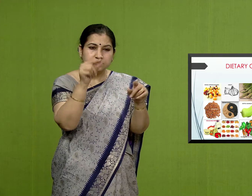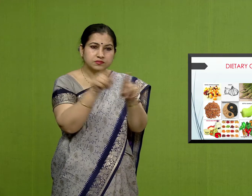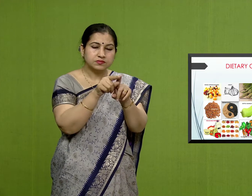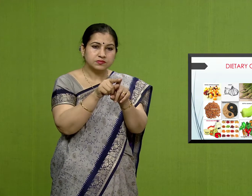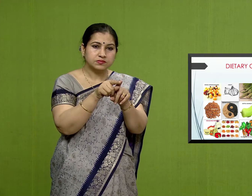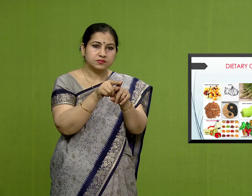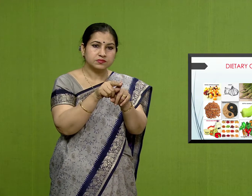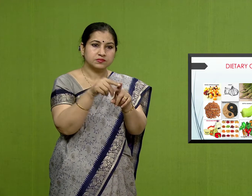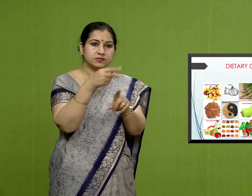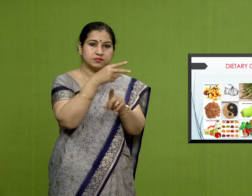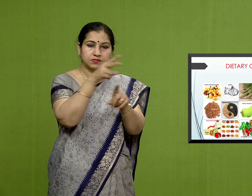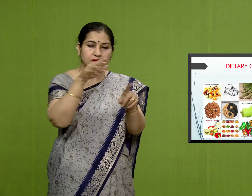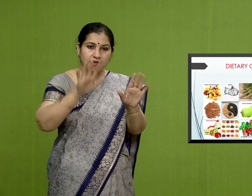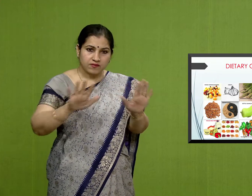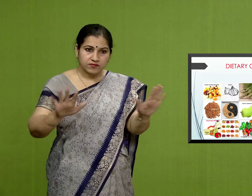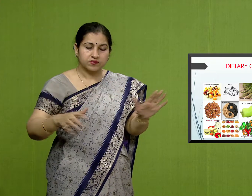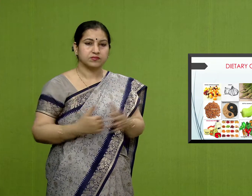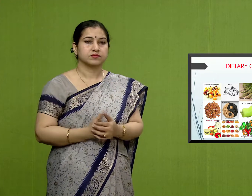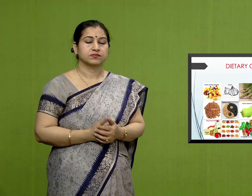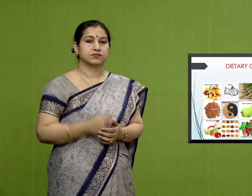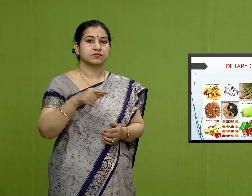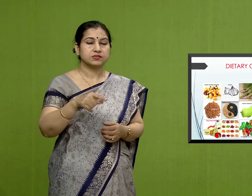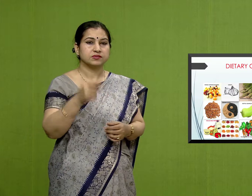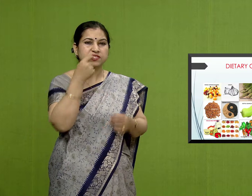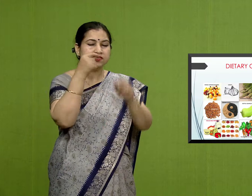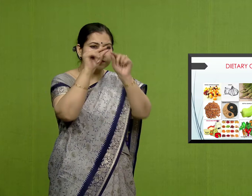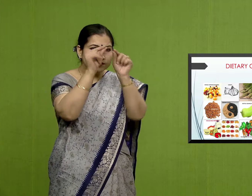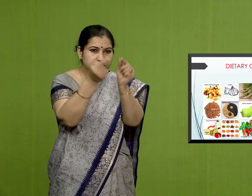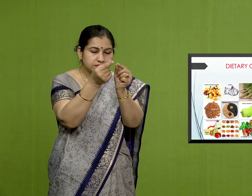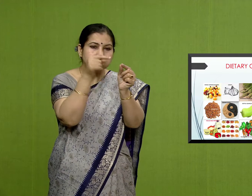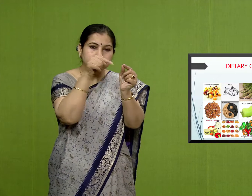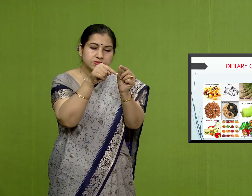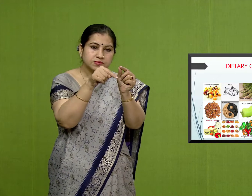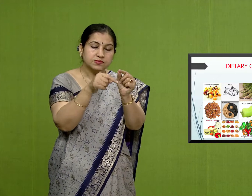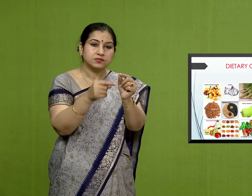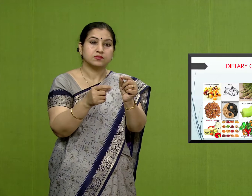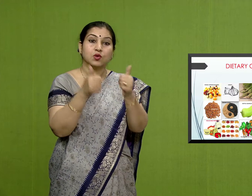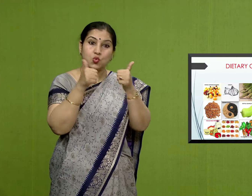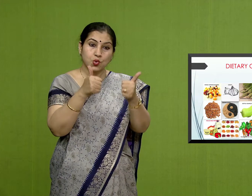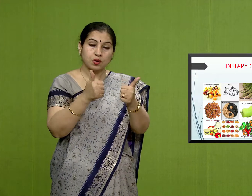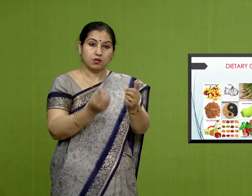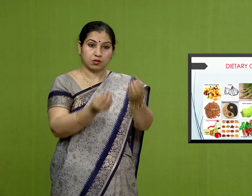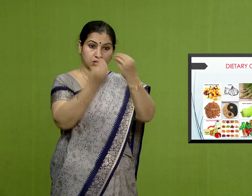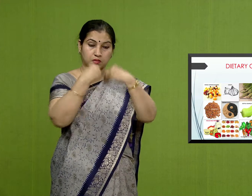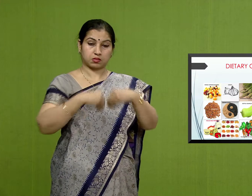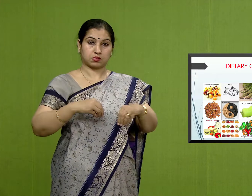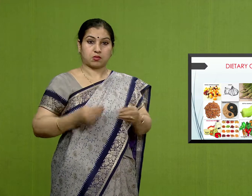garden seeds, garlic, which are considered to increase